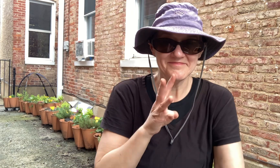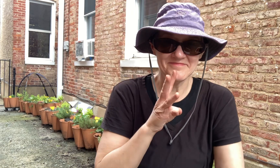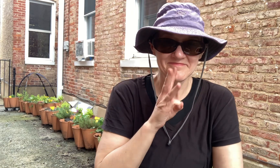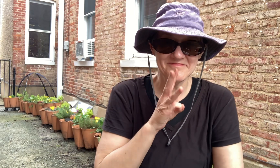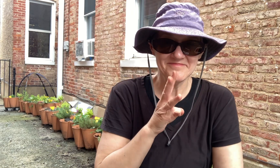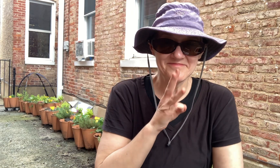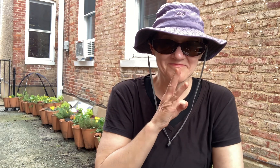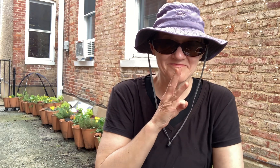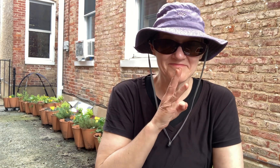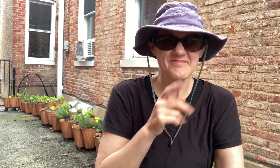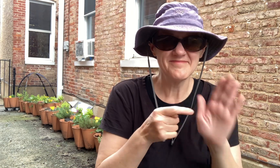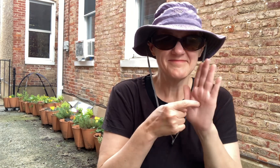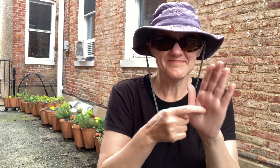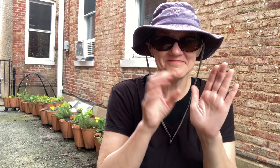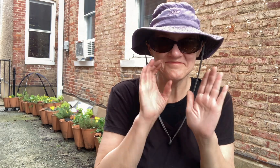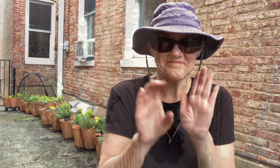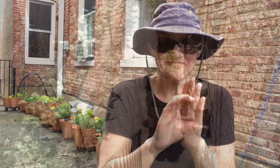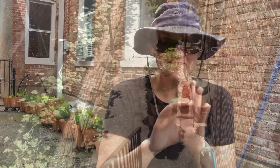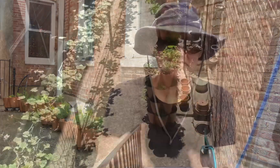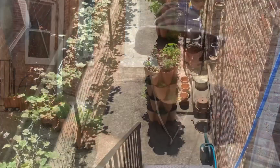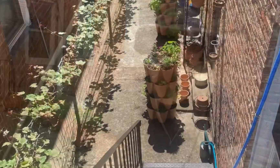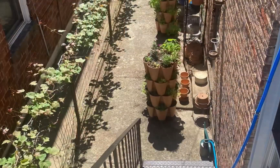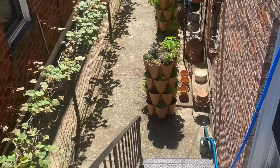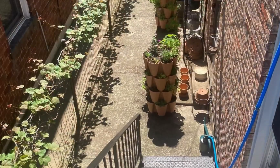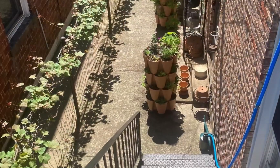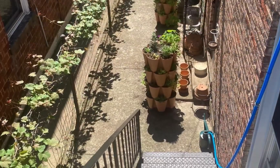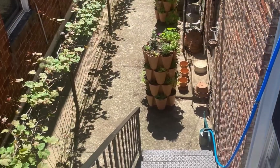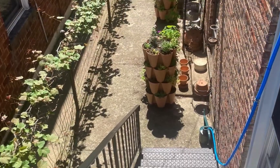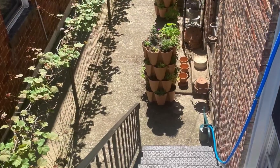And I also water with rainwater. Let me show you a picture.